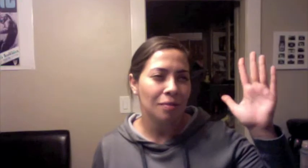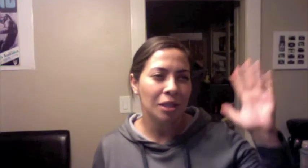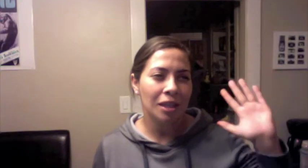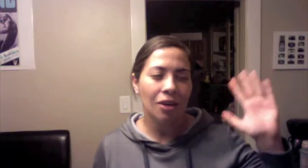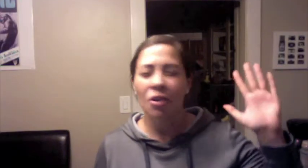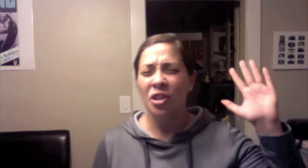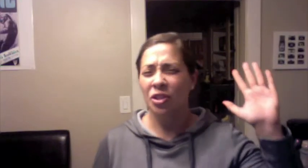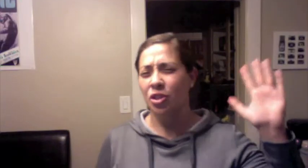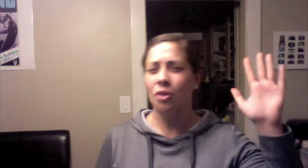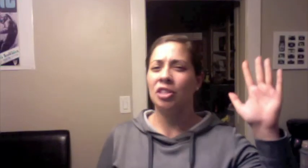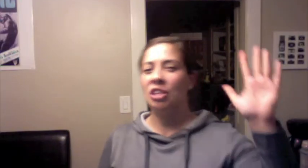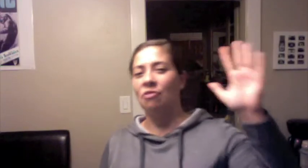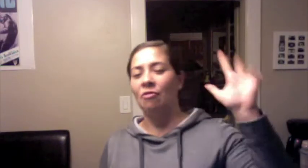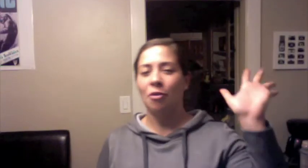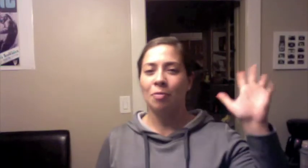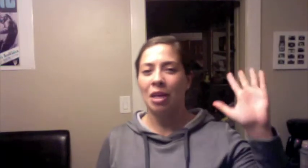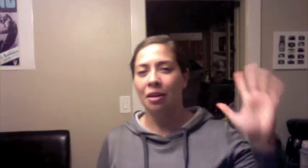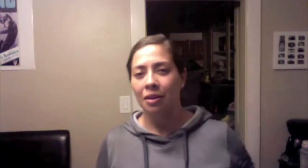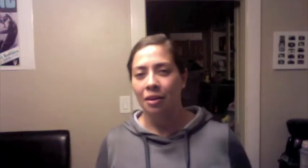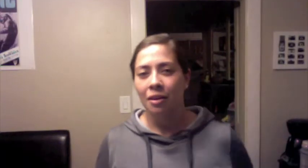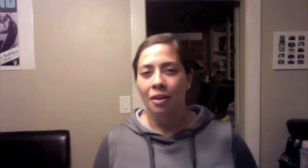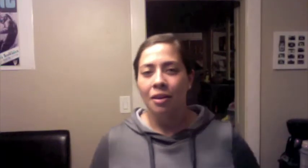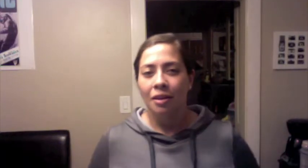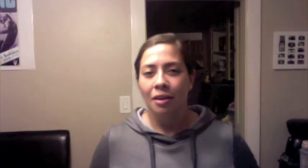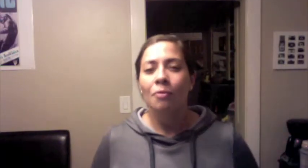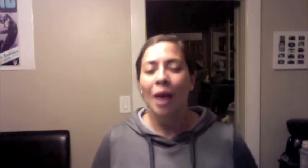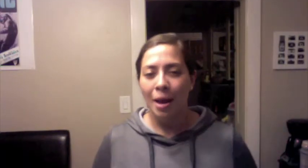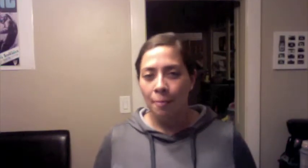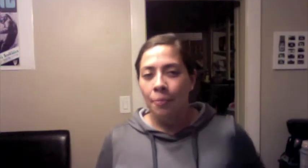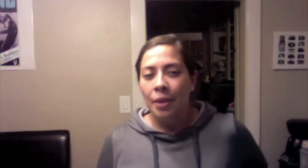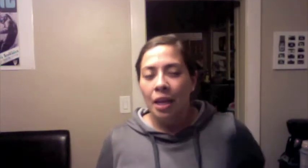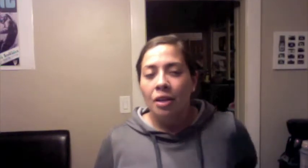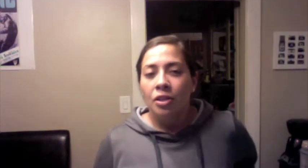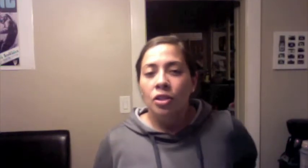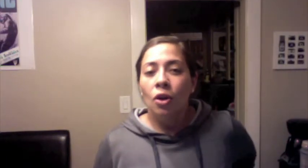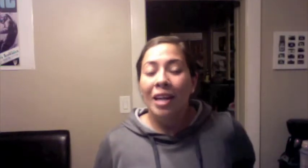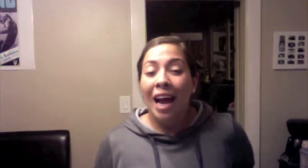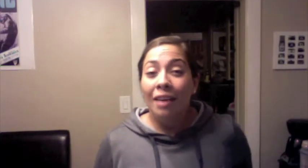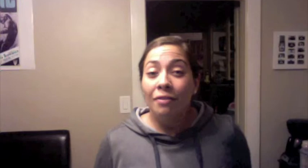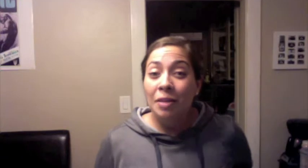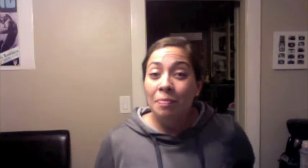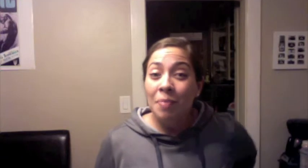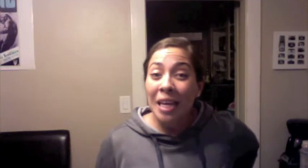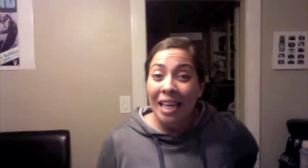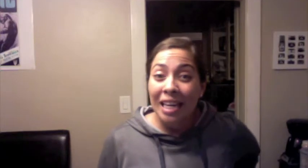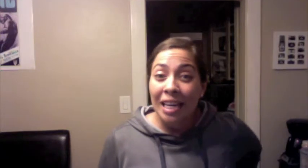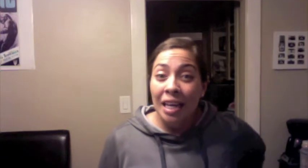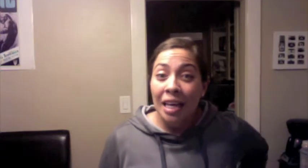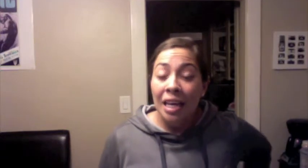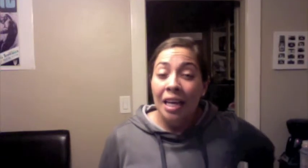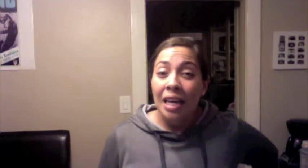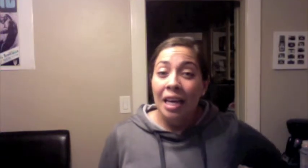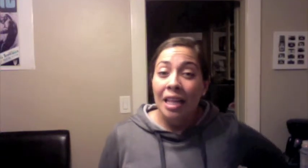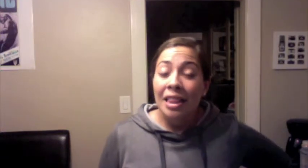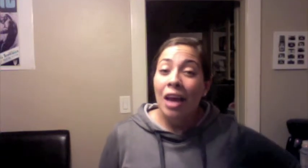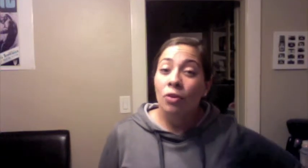Like, oh, they're so different from me. Right. So in Ivy and Bean, they only